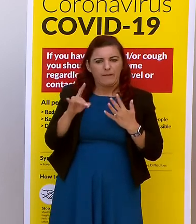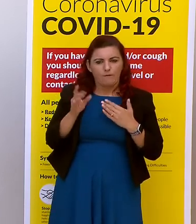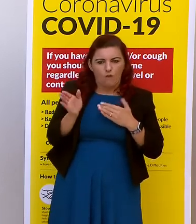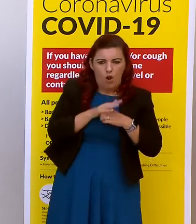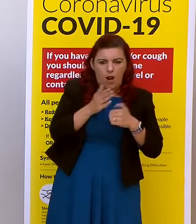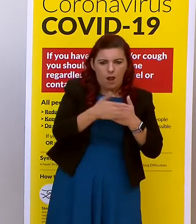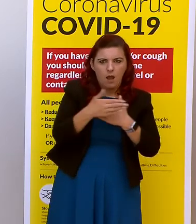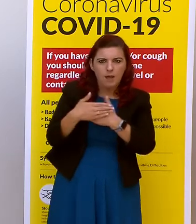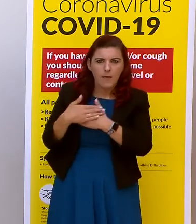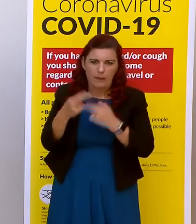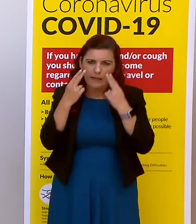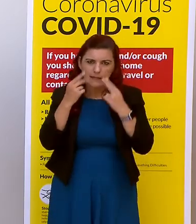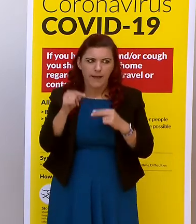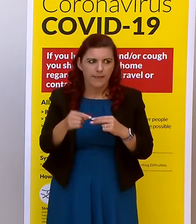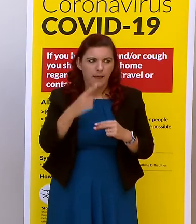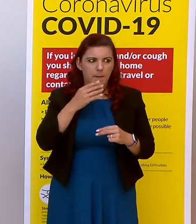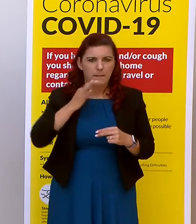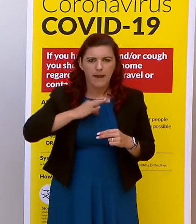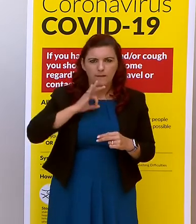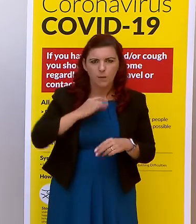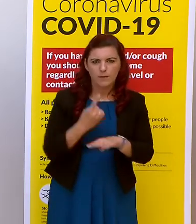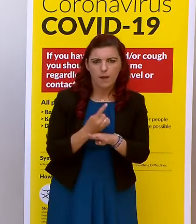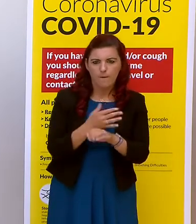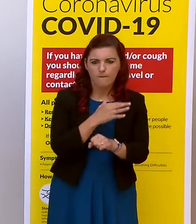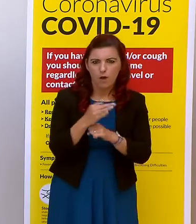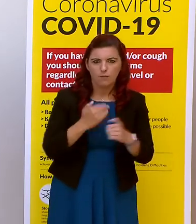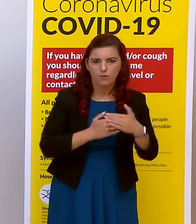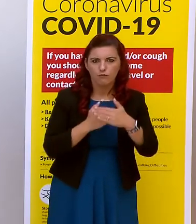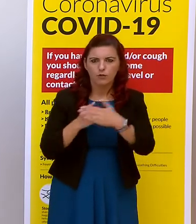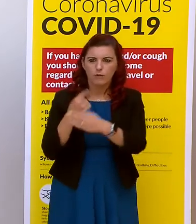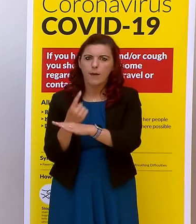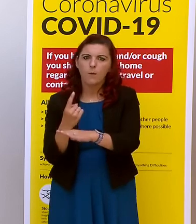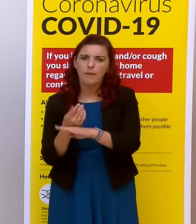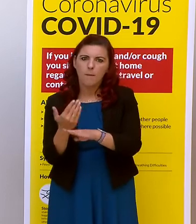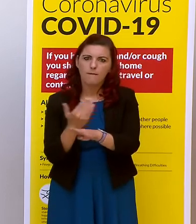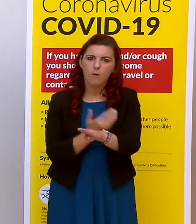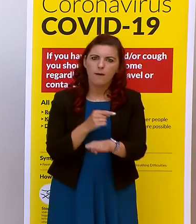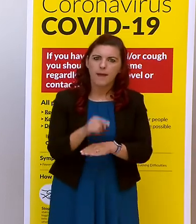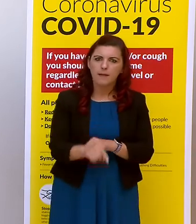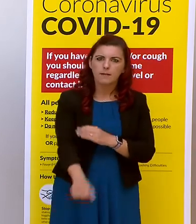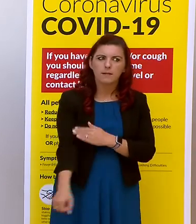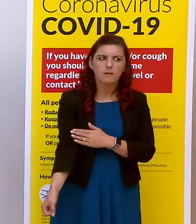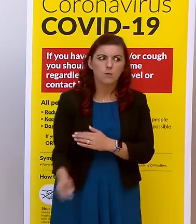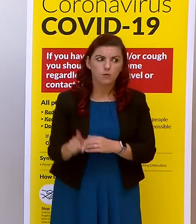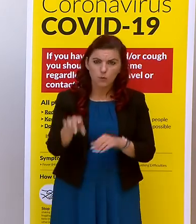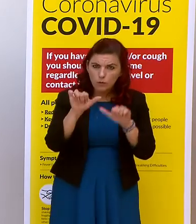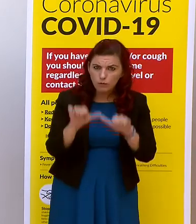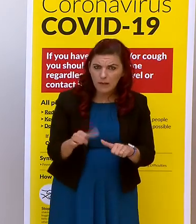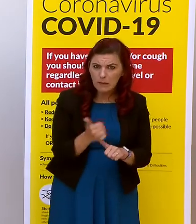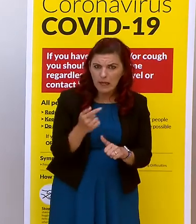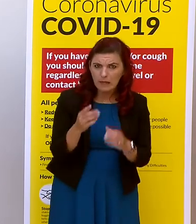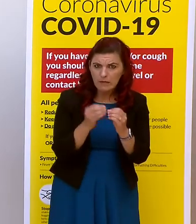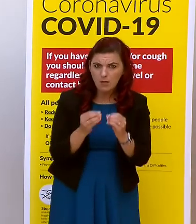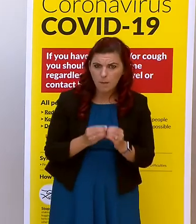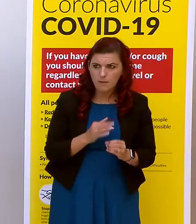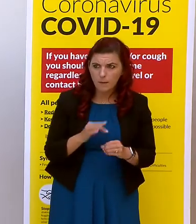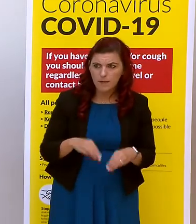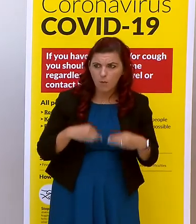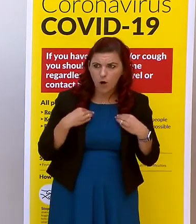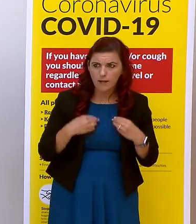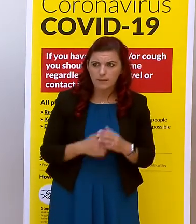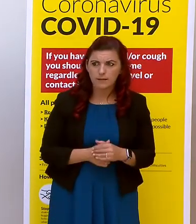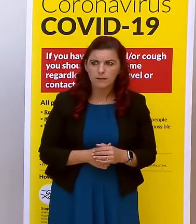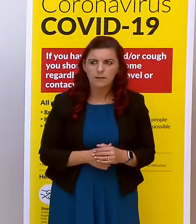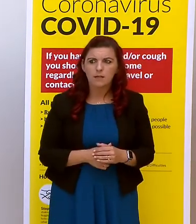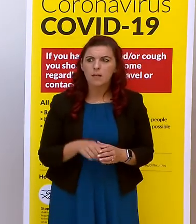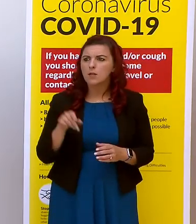the benefits accrued were from restrictions that were put in place before that. Would you agree with that or disagree? Colin. I didn't